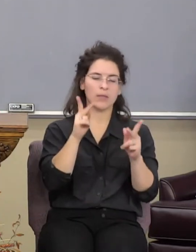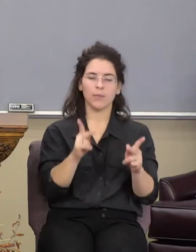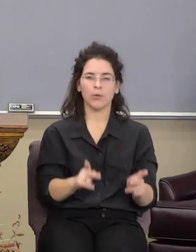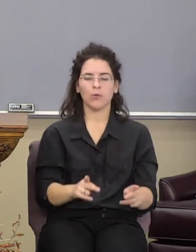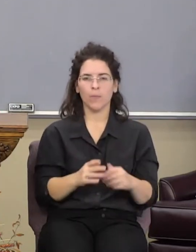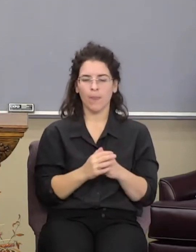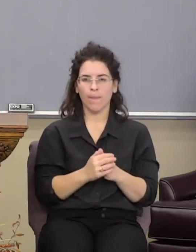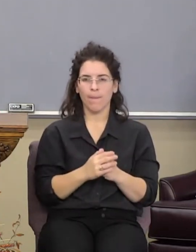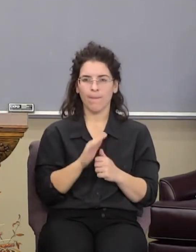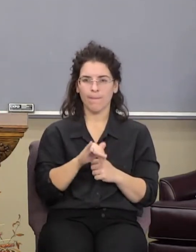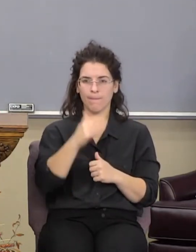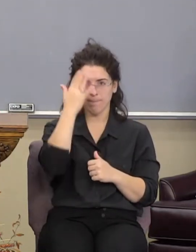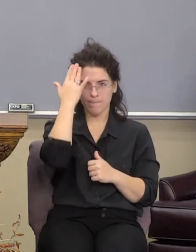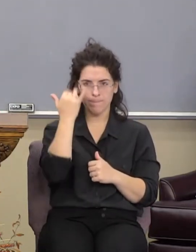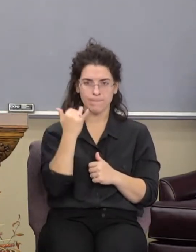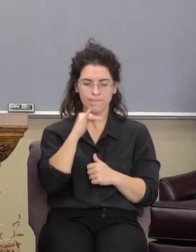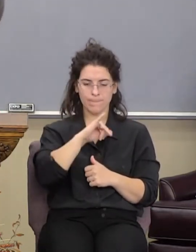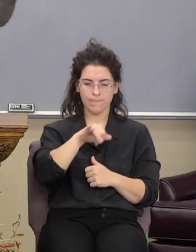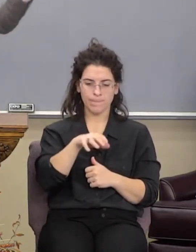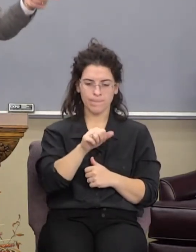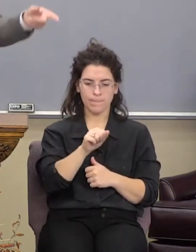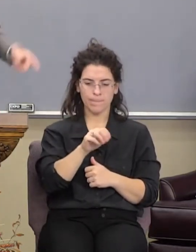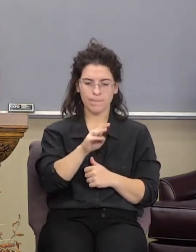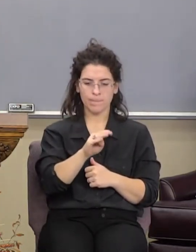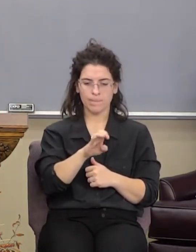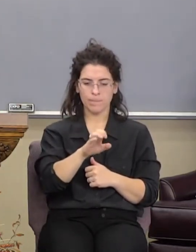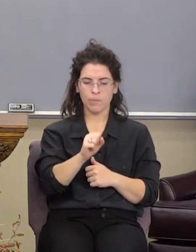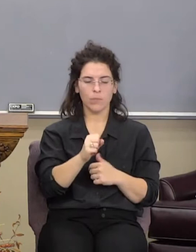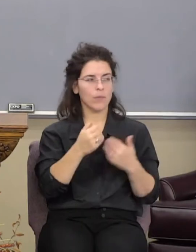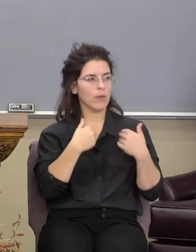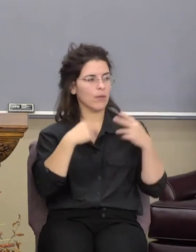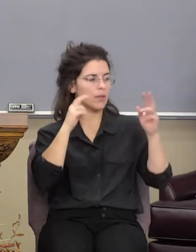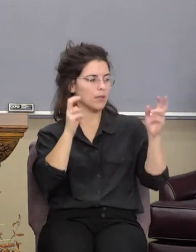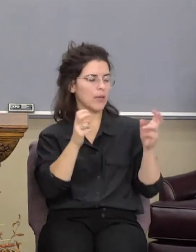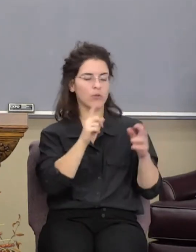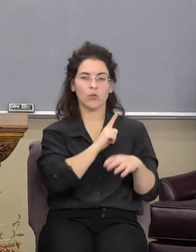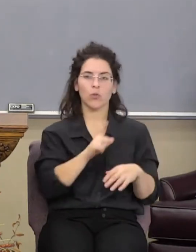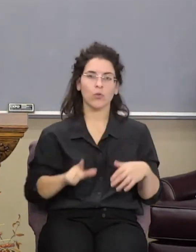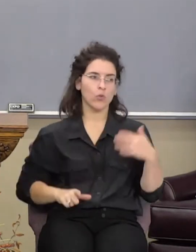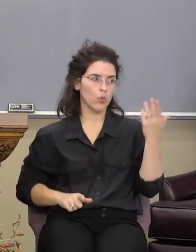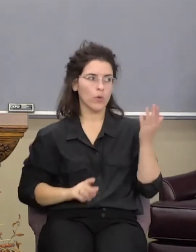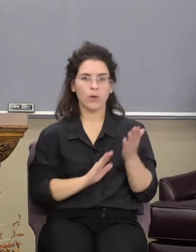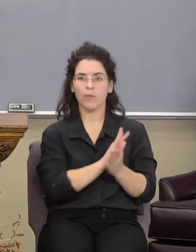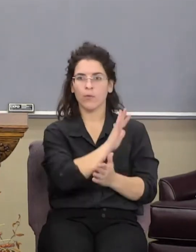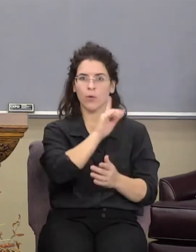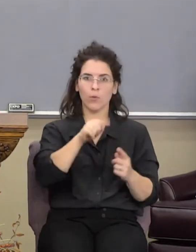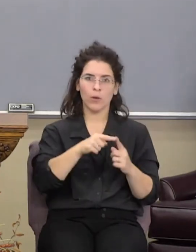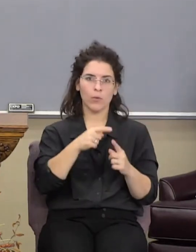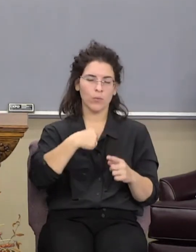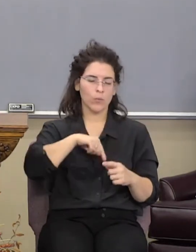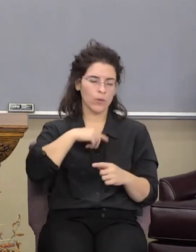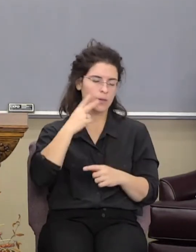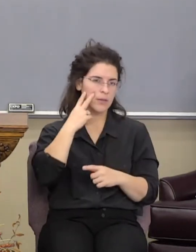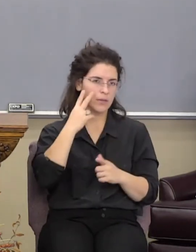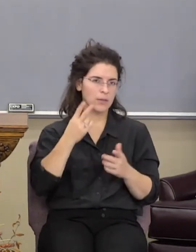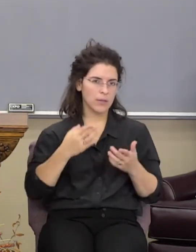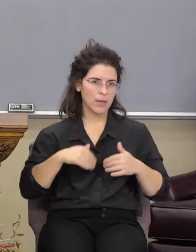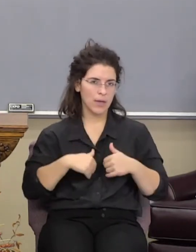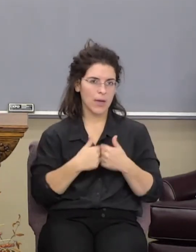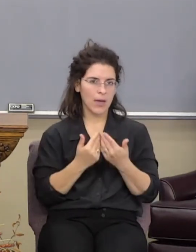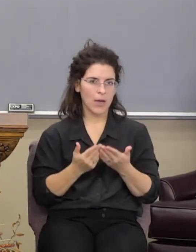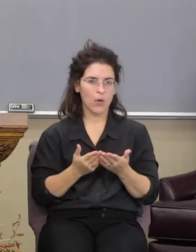Persons. That's why James is appealing to that title, the Lord of glory. When it comes to the way we perceive one